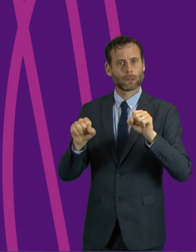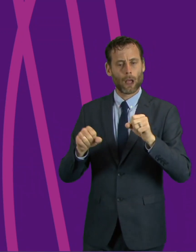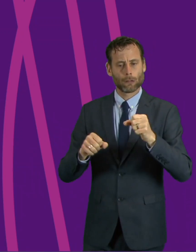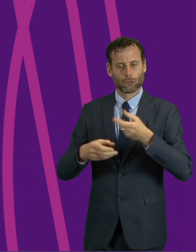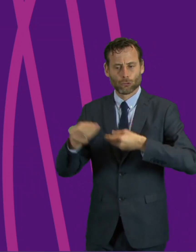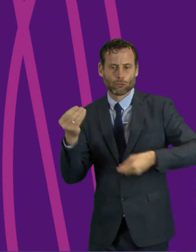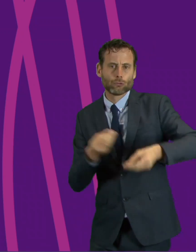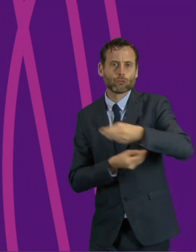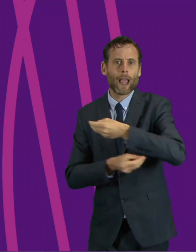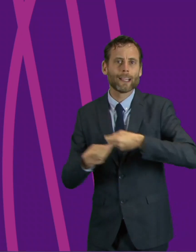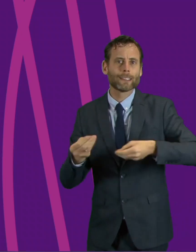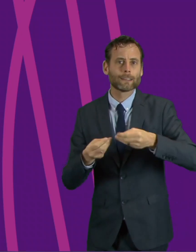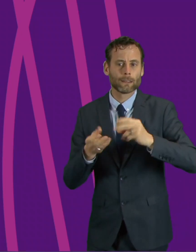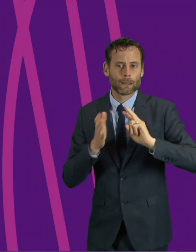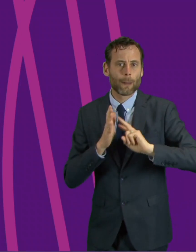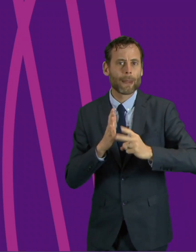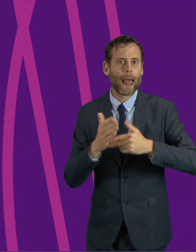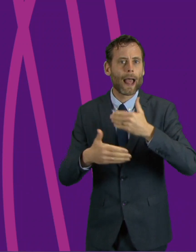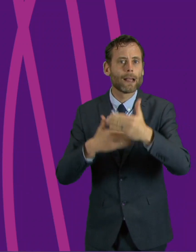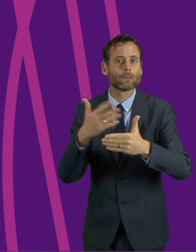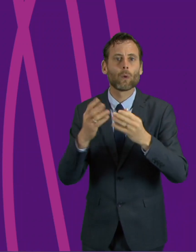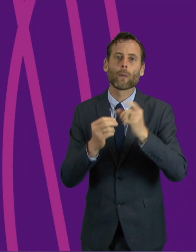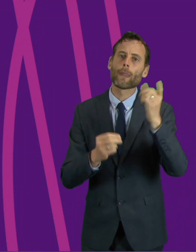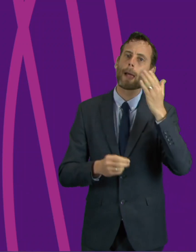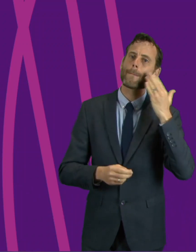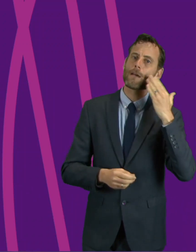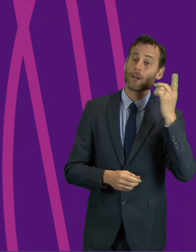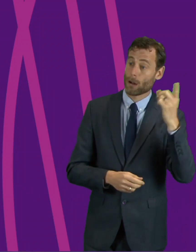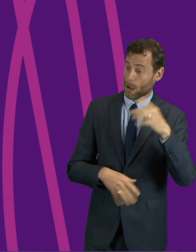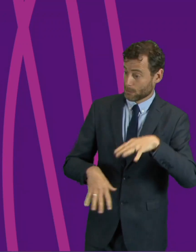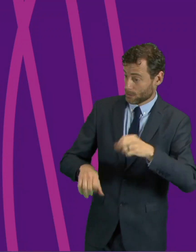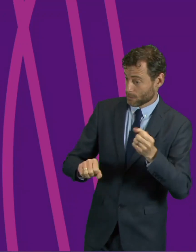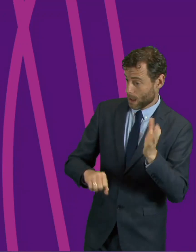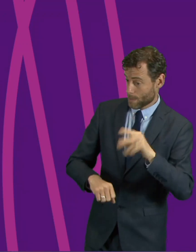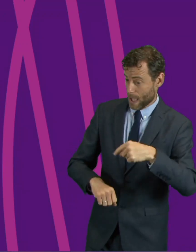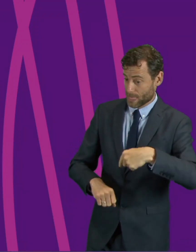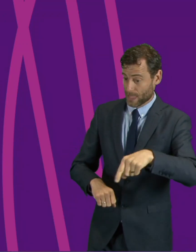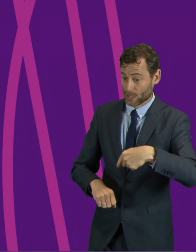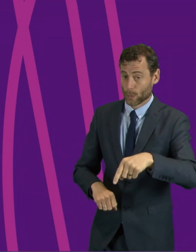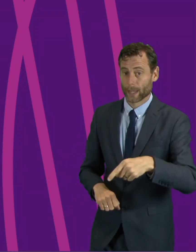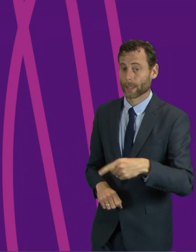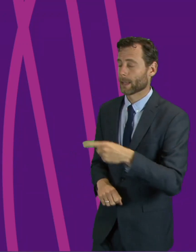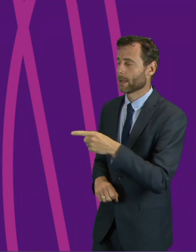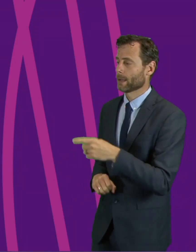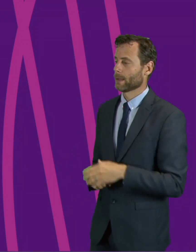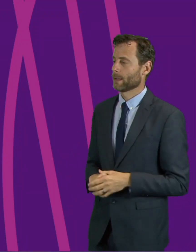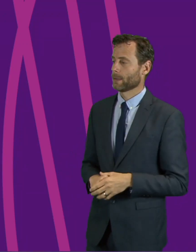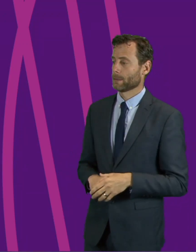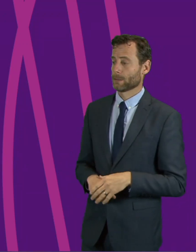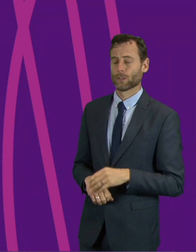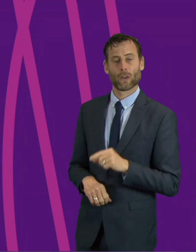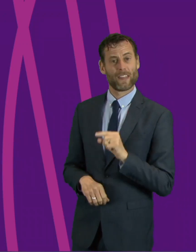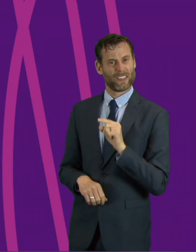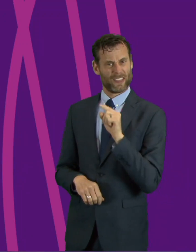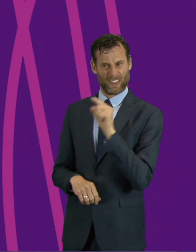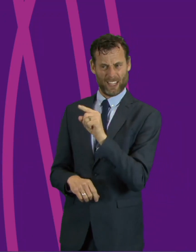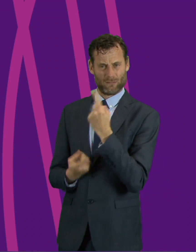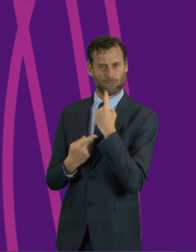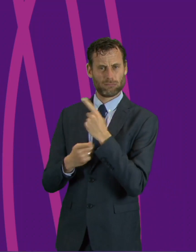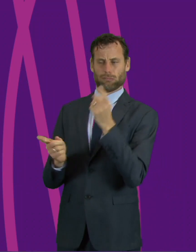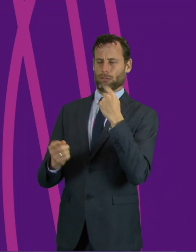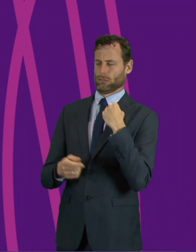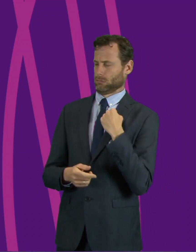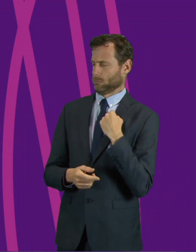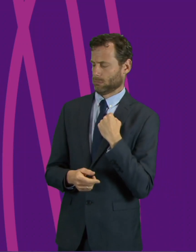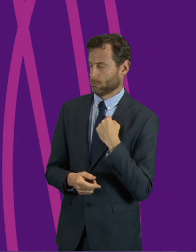week? First Minister. That is something that I think, like most other people, I was alerted to through the newspapers